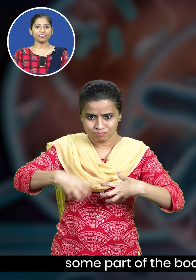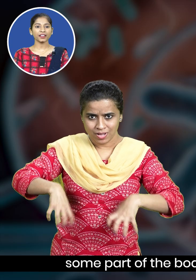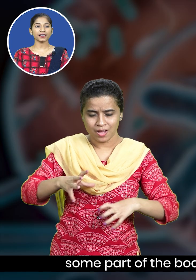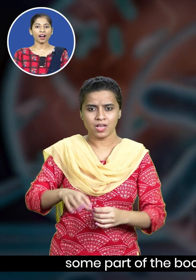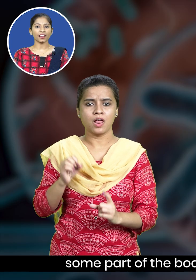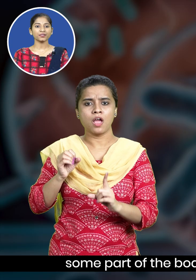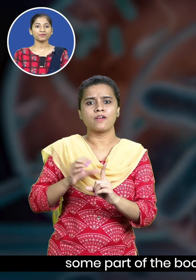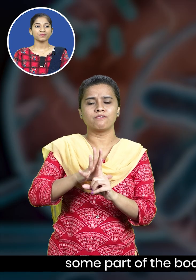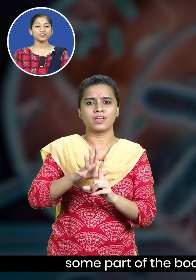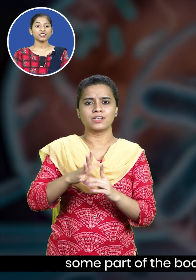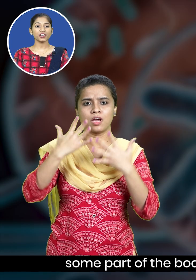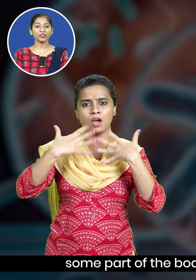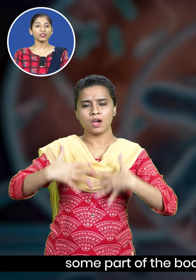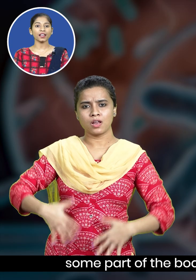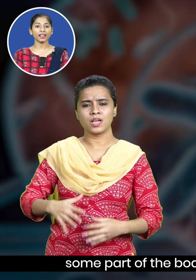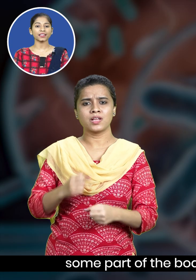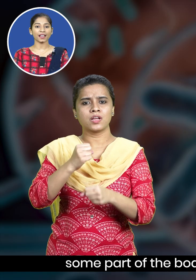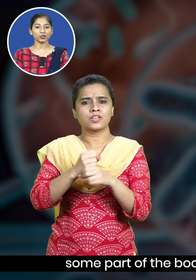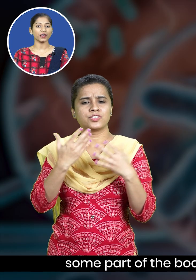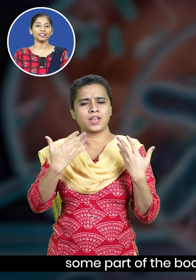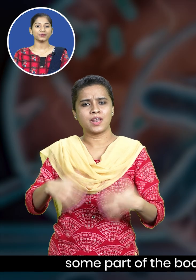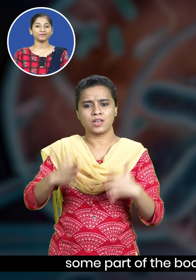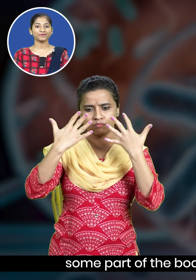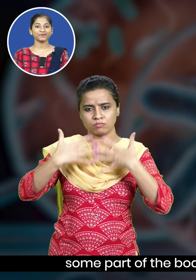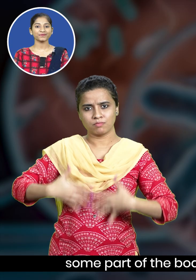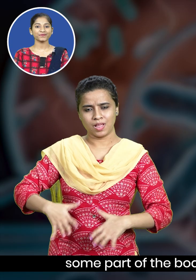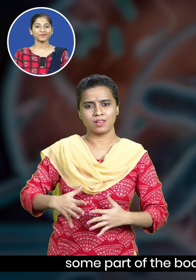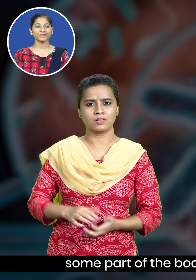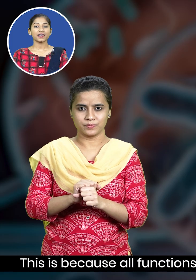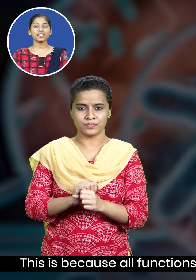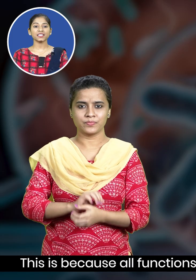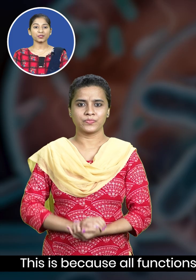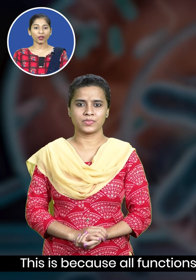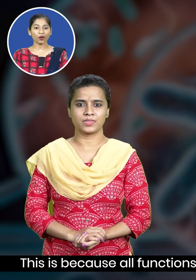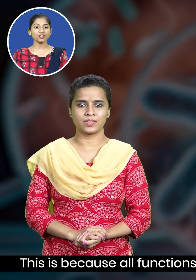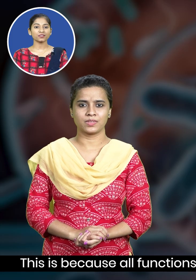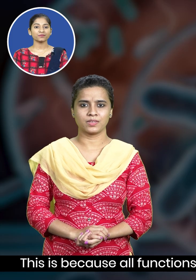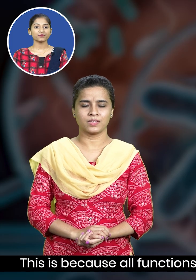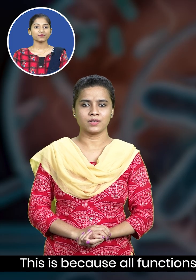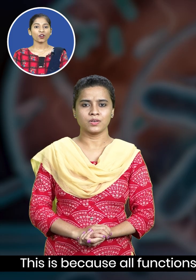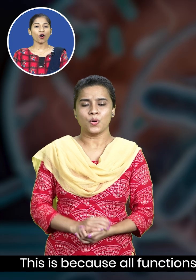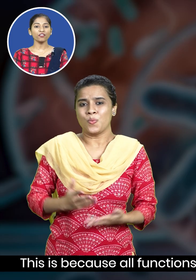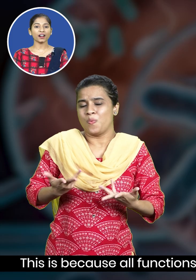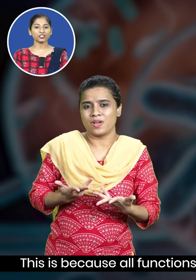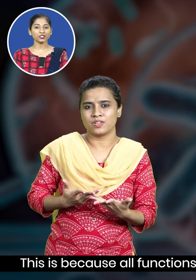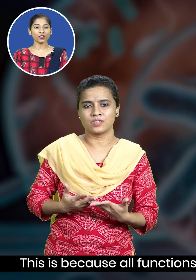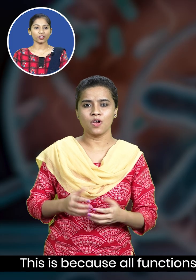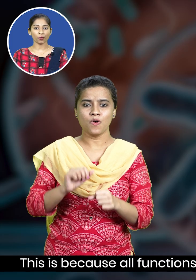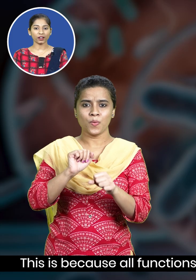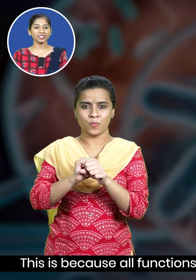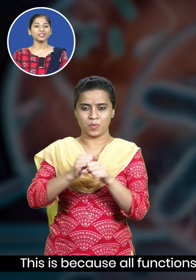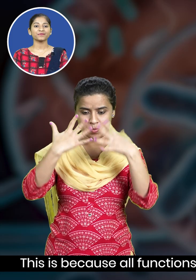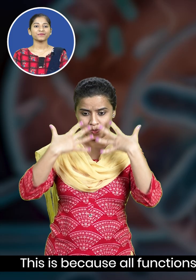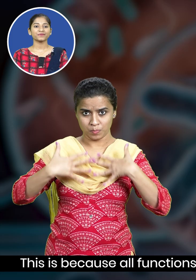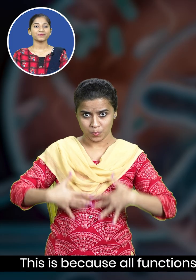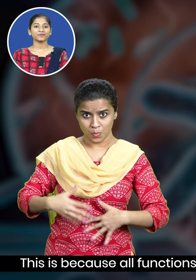will affect our general health as well. This is because all functions of the